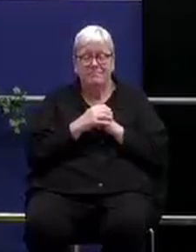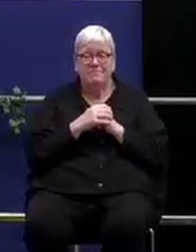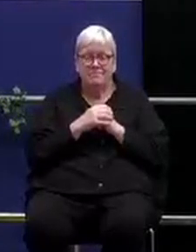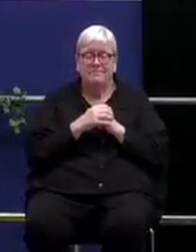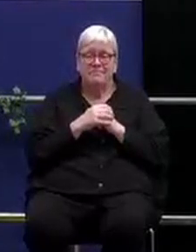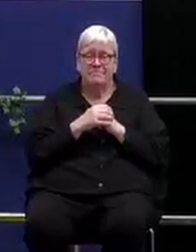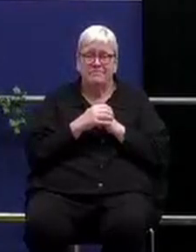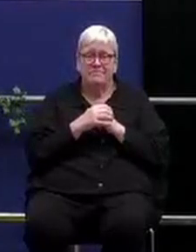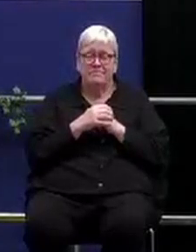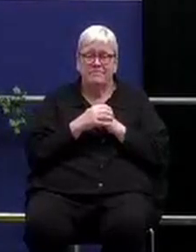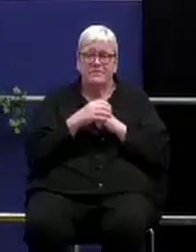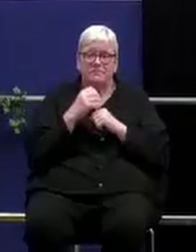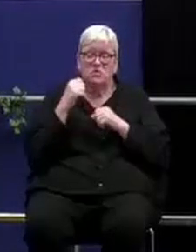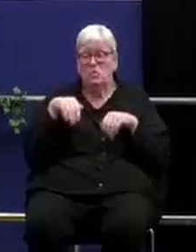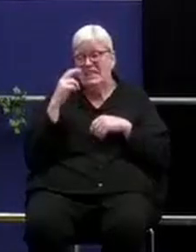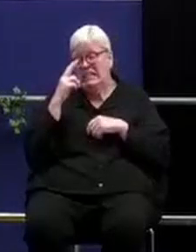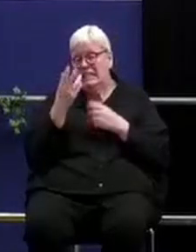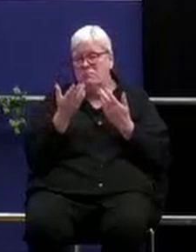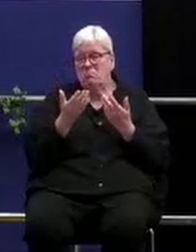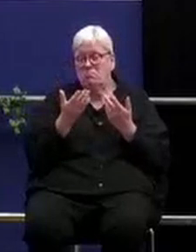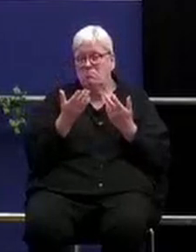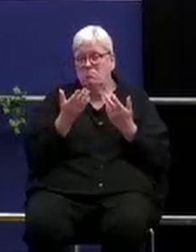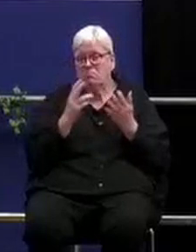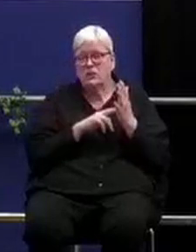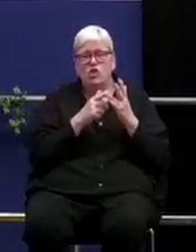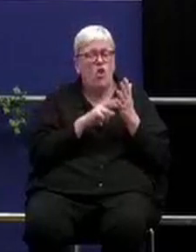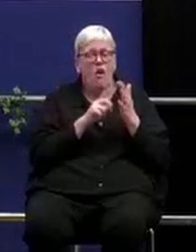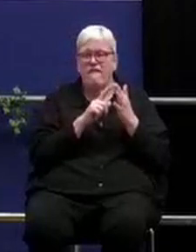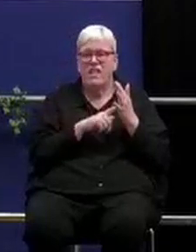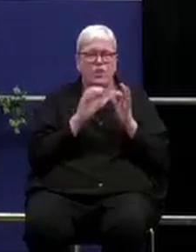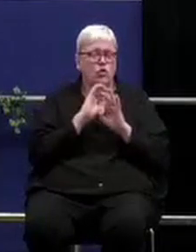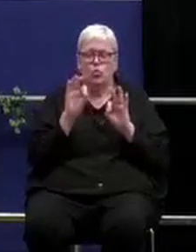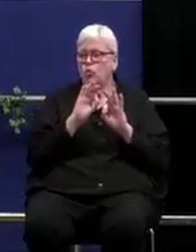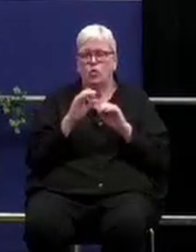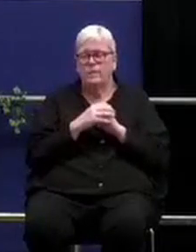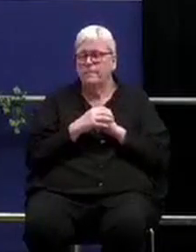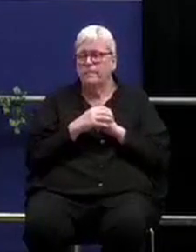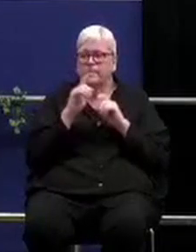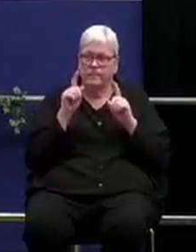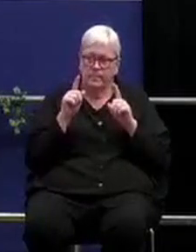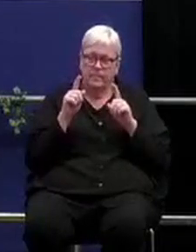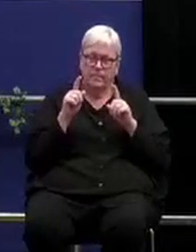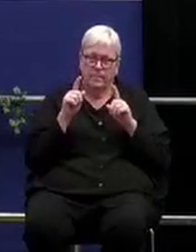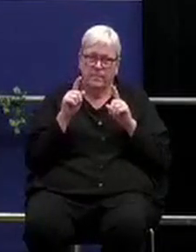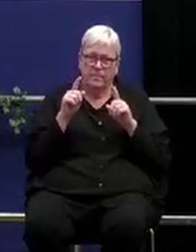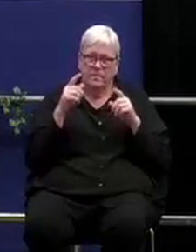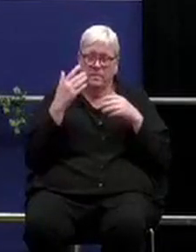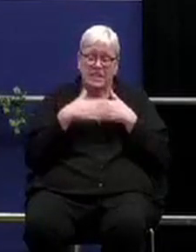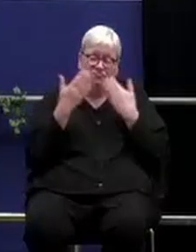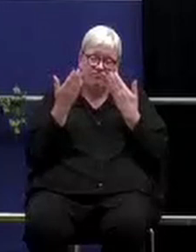Wolfe. But yeah, we'll see. But no, in novel form, I don't think so. But you never know, she could sneak